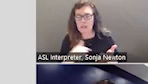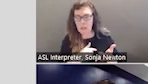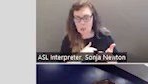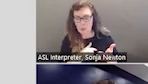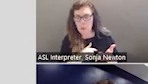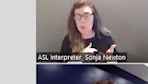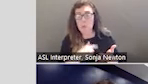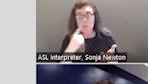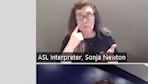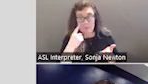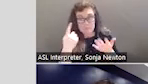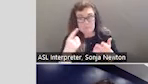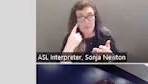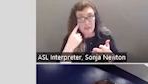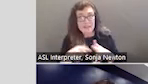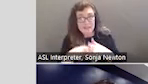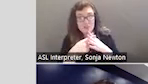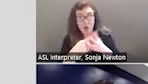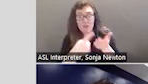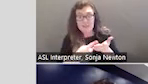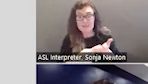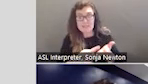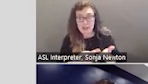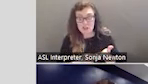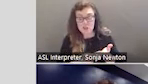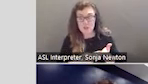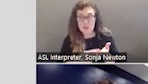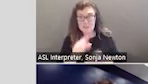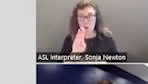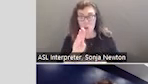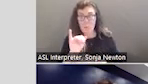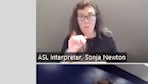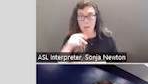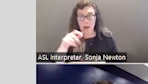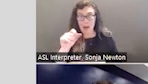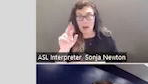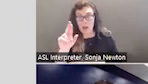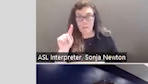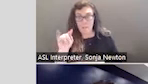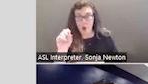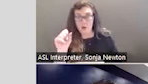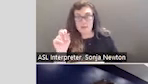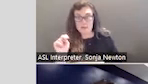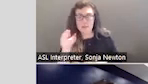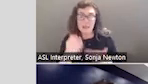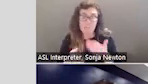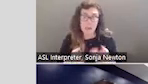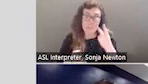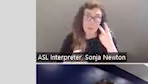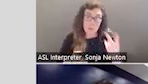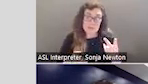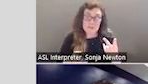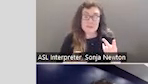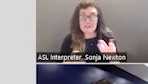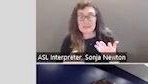are underway with HELP leadership on a bipartisan basis as well. And we might see something as soon as